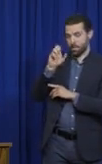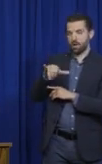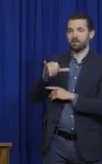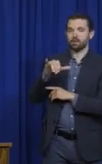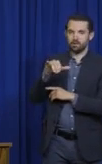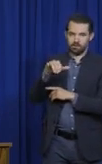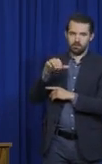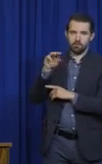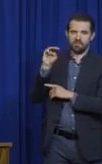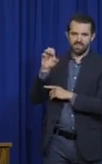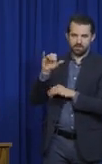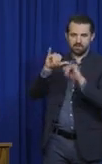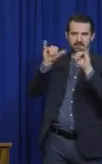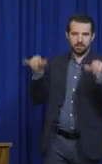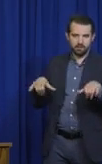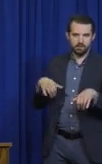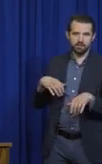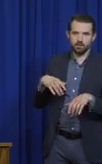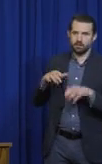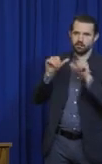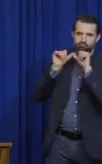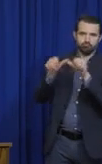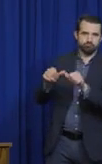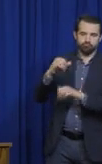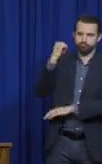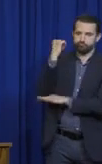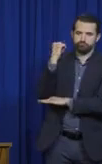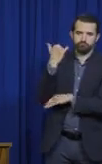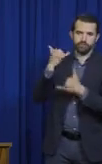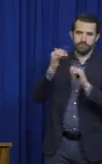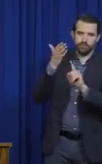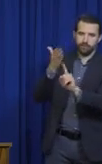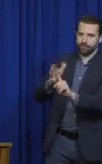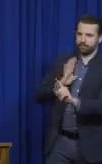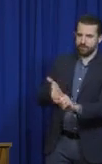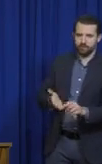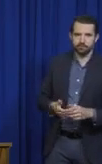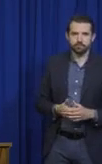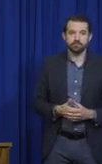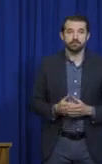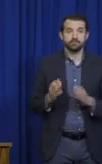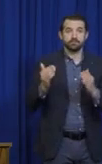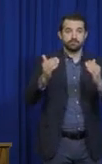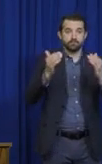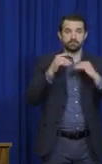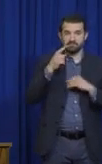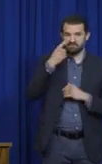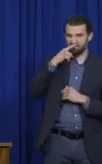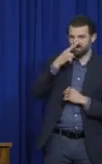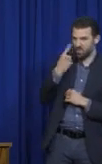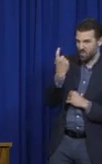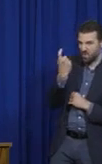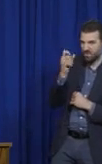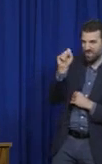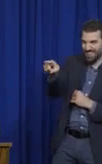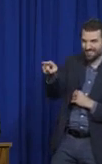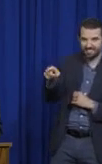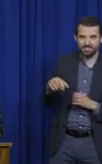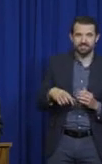anticipate that it will continue to do so. Thank you. And Dr. Shah, can I just ask one more question? Yeah, sure. Go ahead,